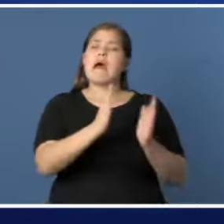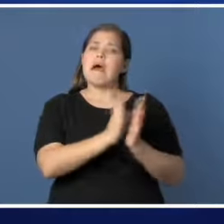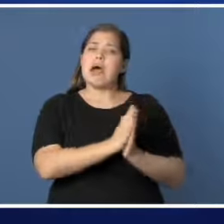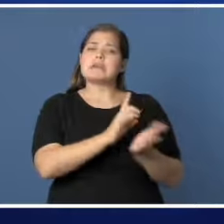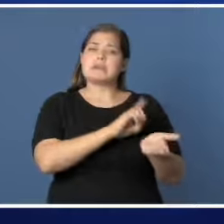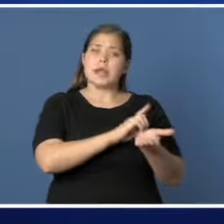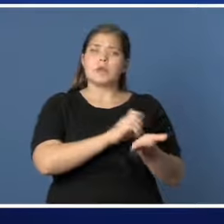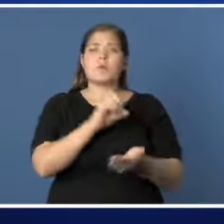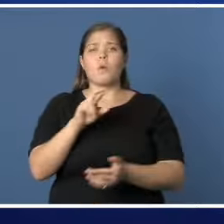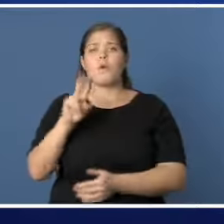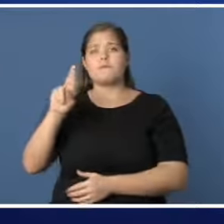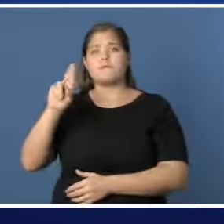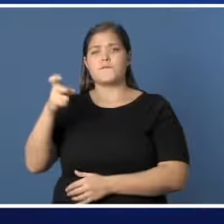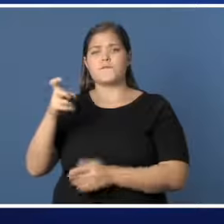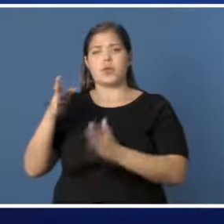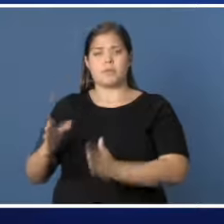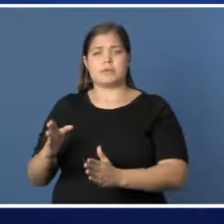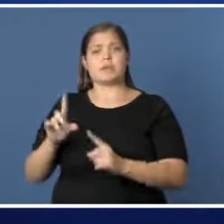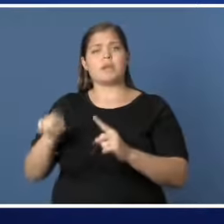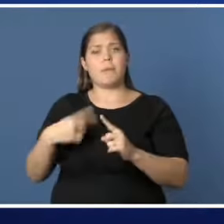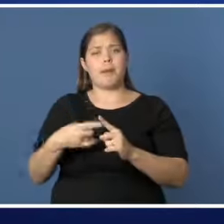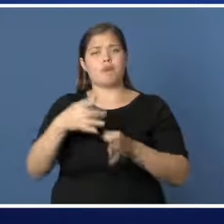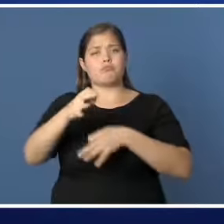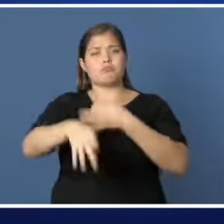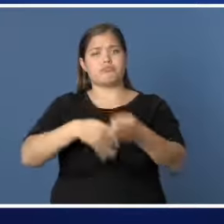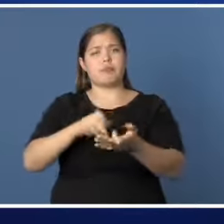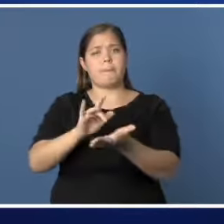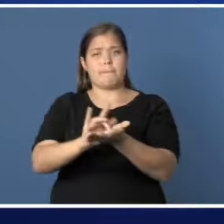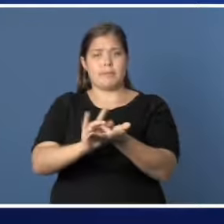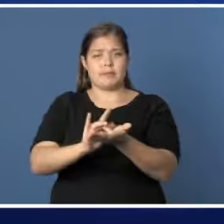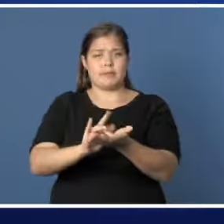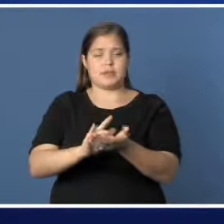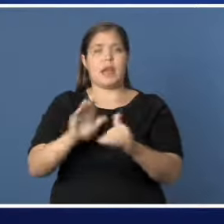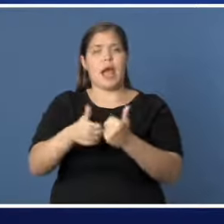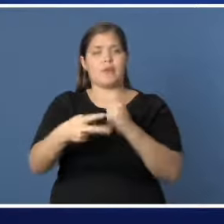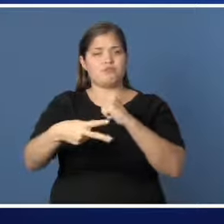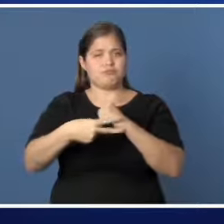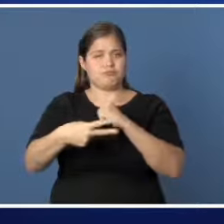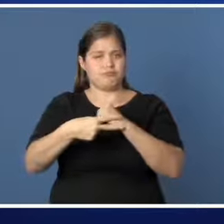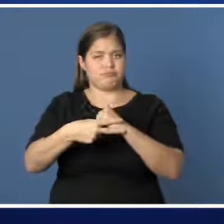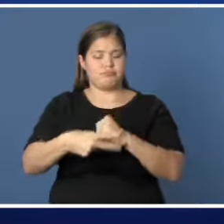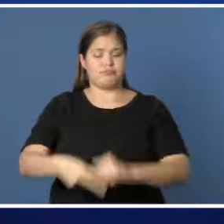Ask your physician or pharmacist about storing prescription medications.